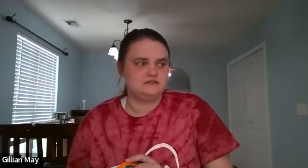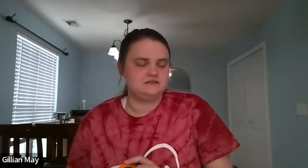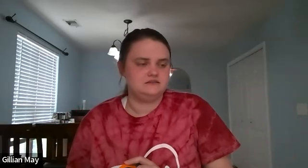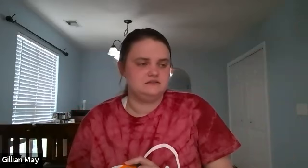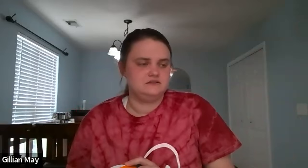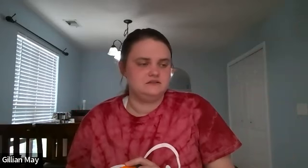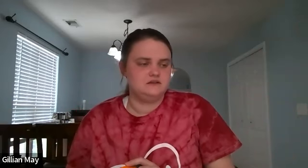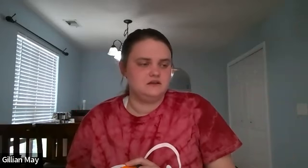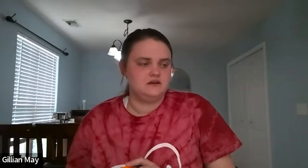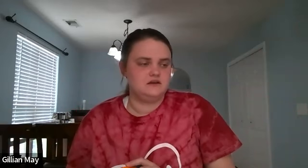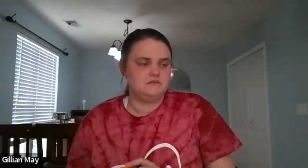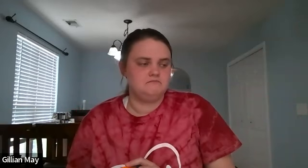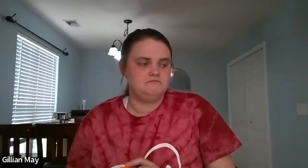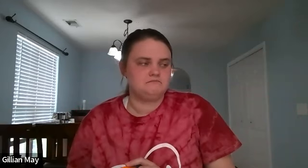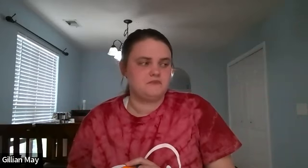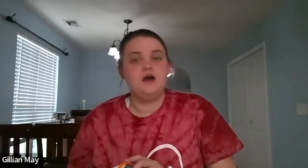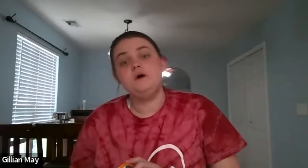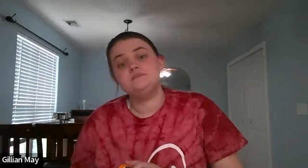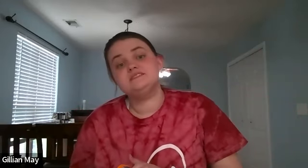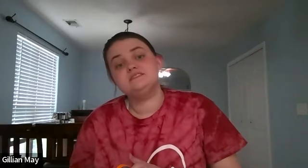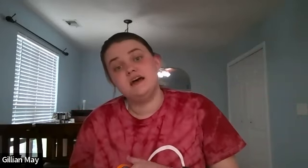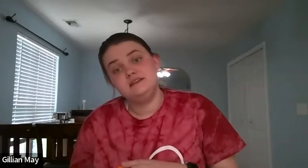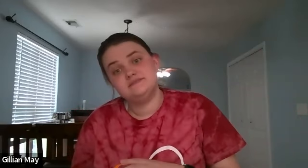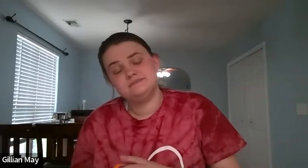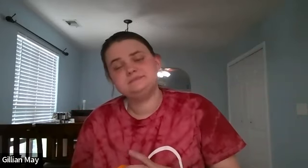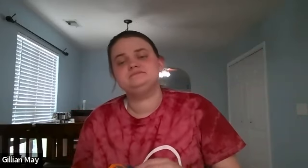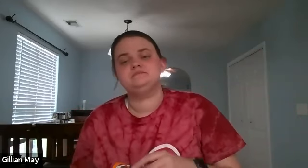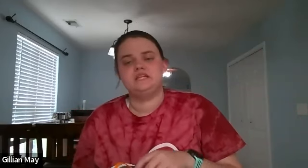signs? Oh, upset.